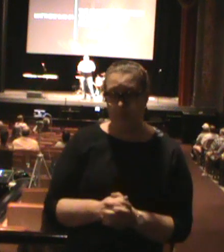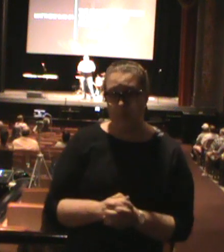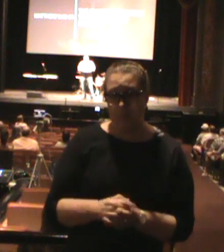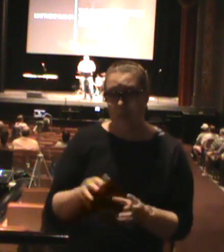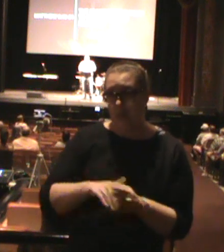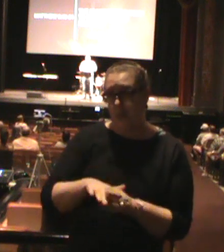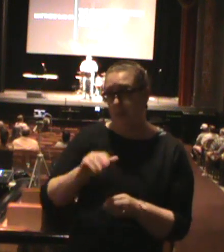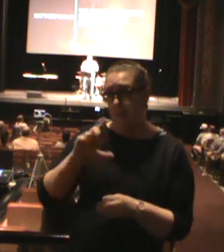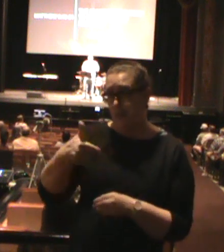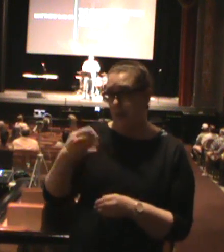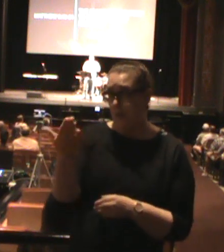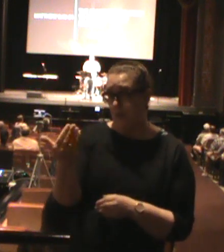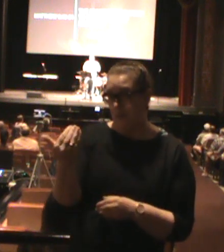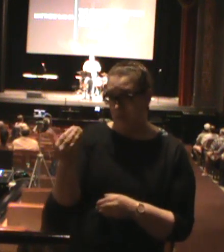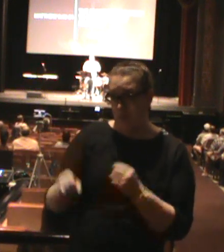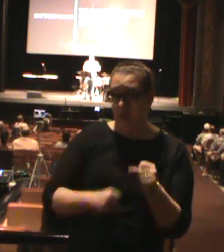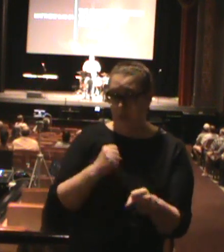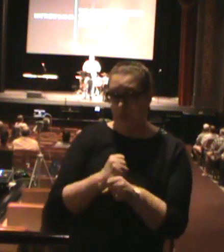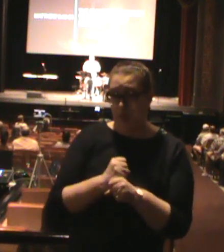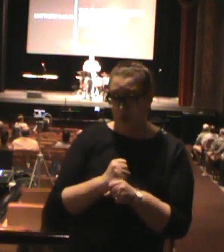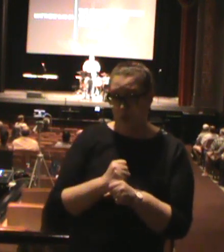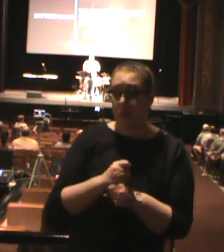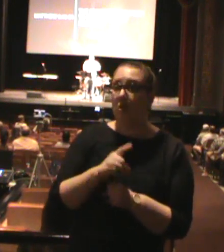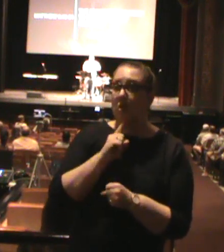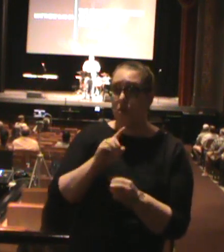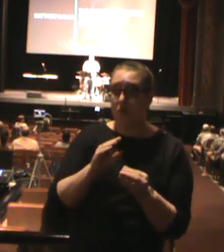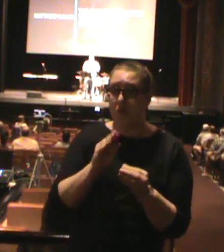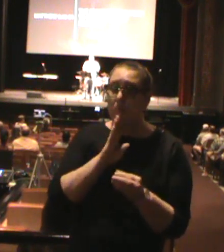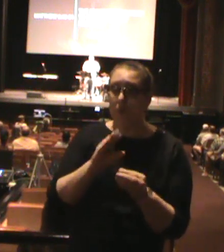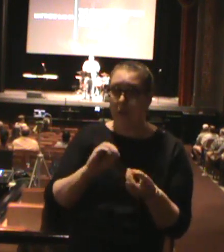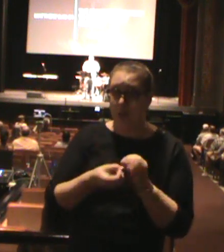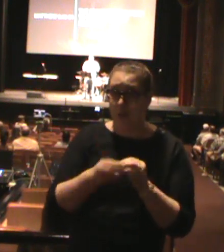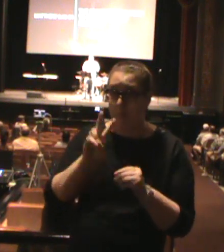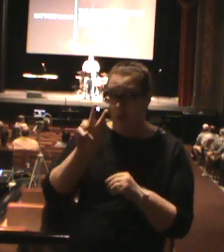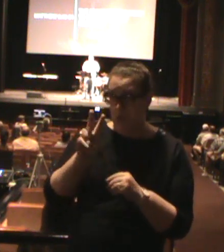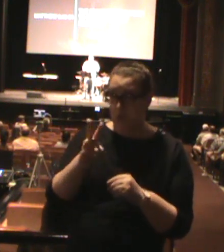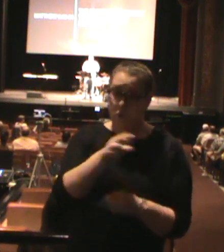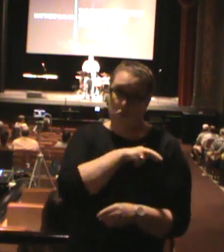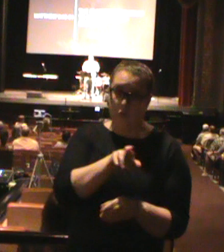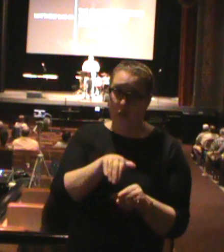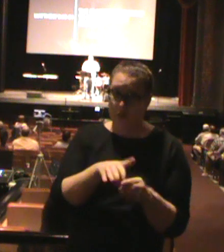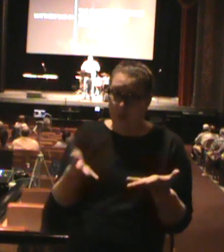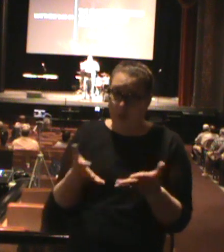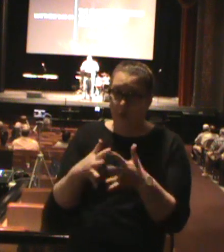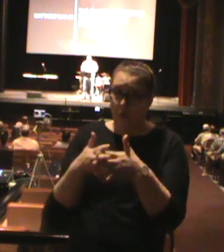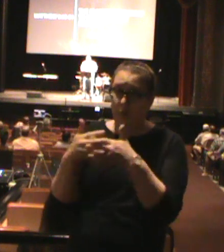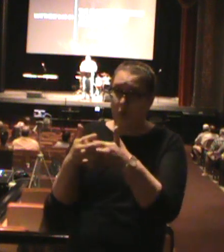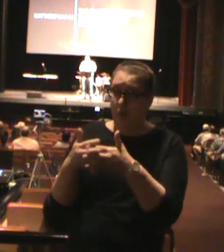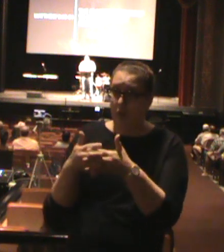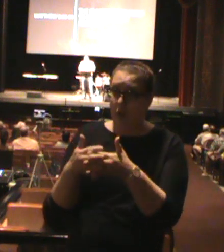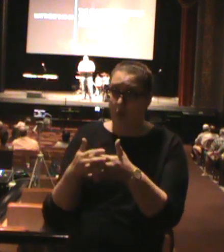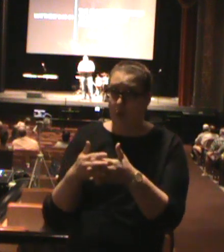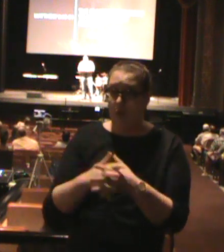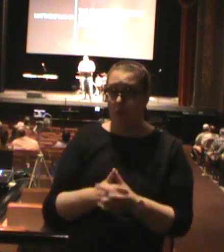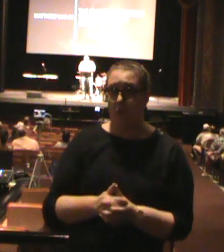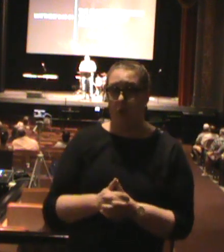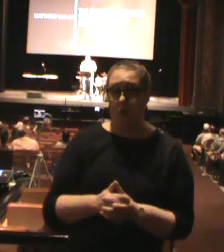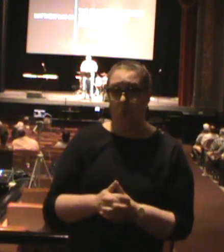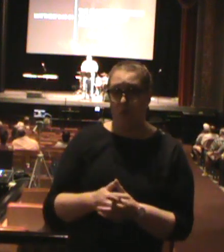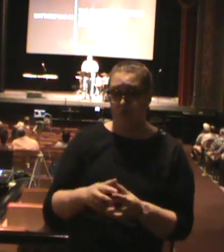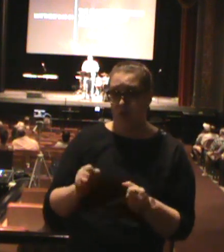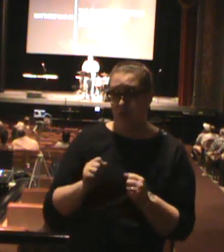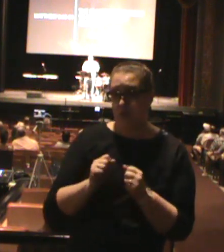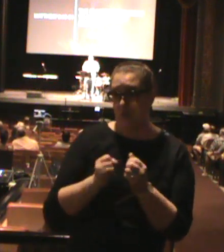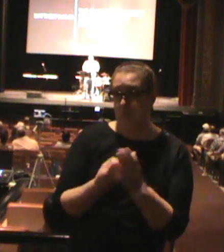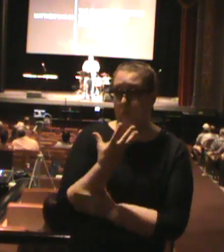next 15 years, it is slated to be the number two religion in America. It is far outpacing the growth of Christianity.